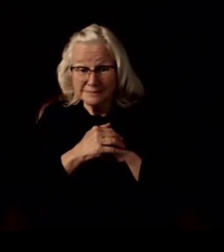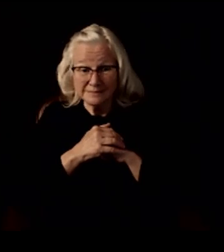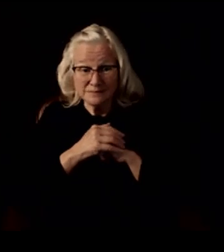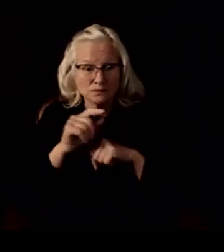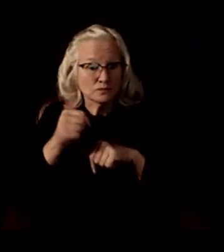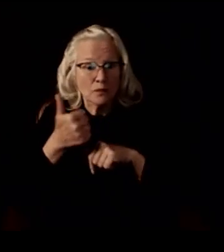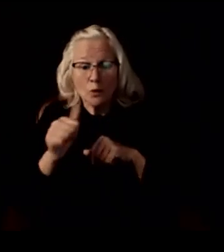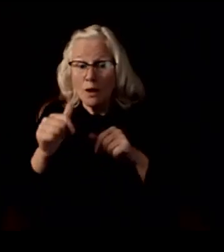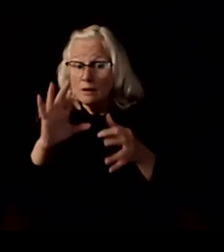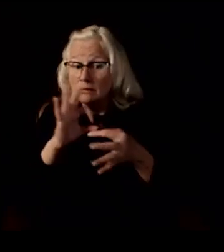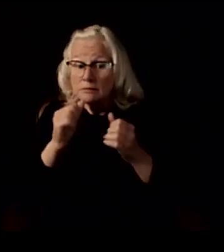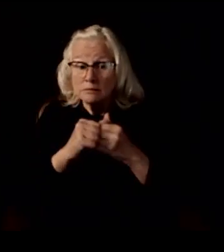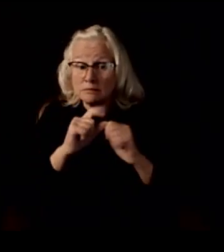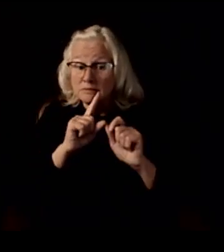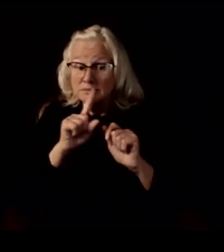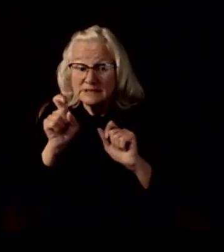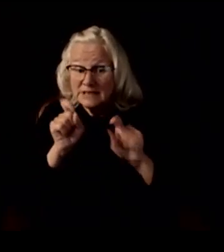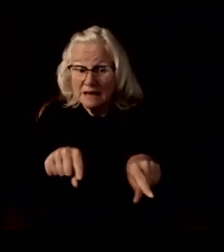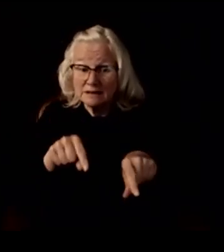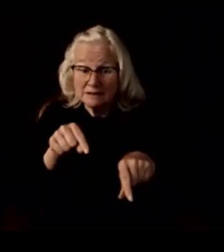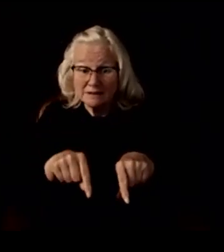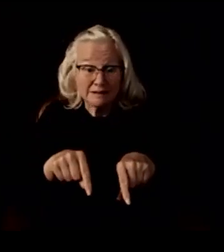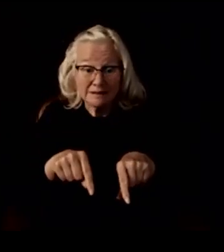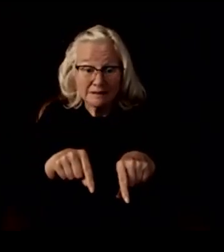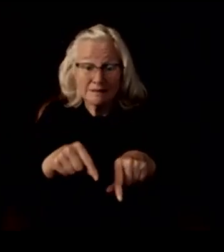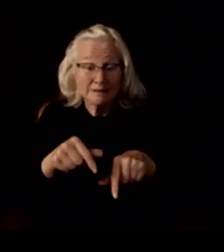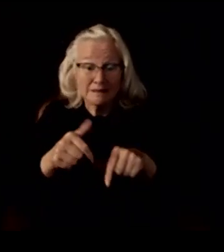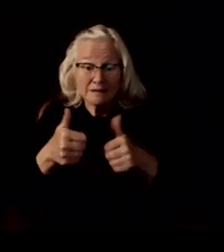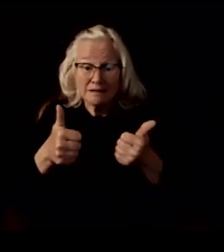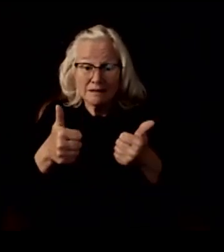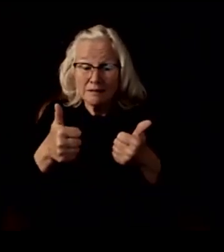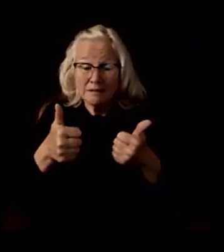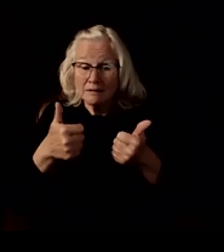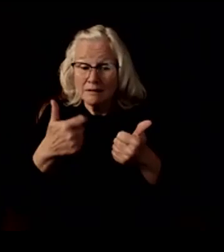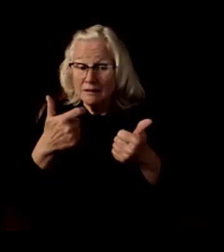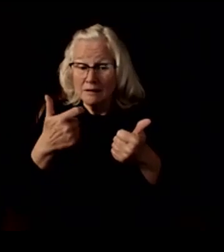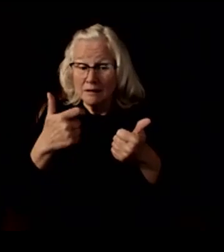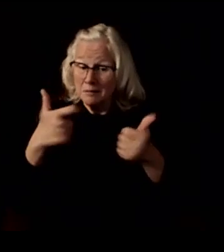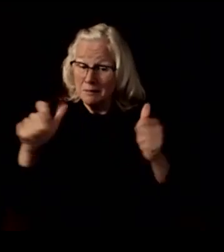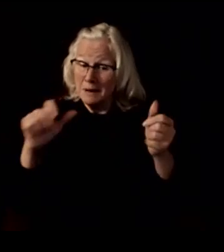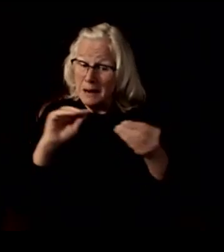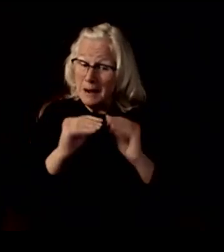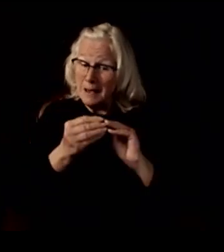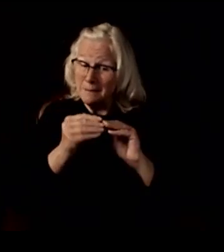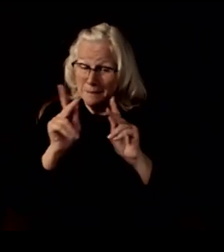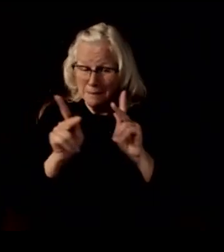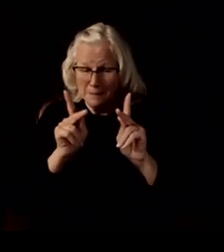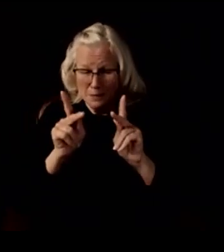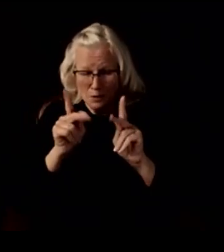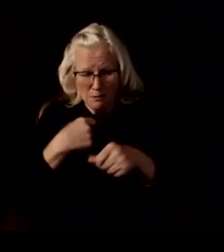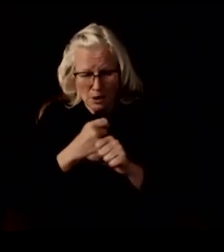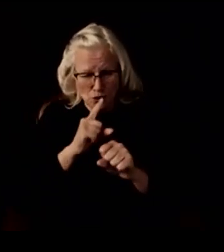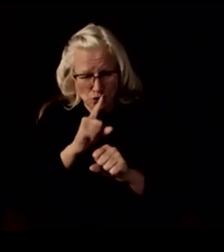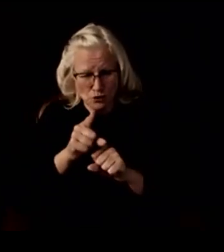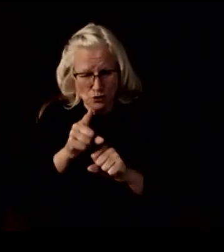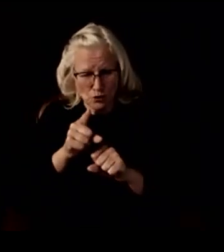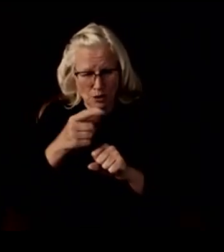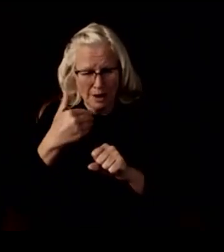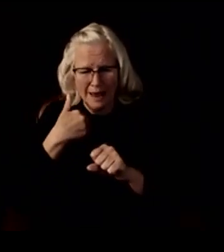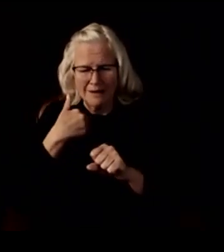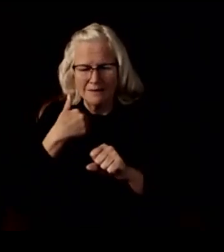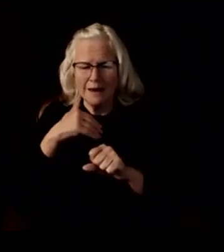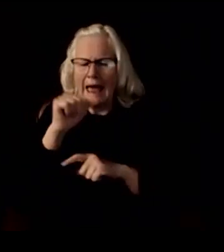test larger numbers of people? And specifically, I don't know if you guys have seen, but they also have an app that they developed with